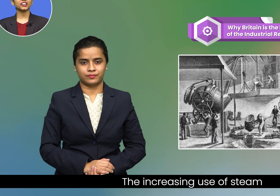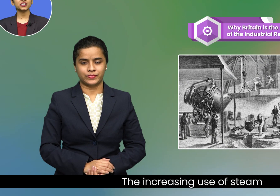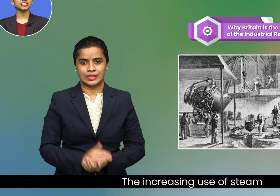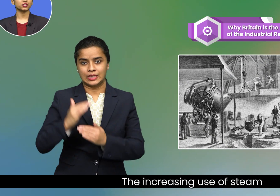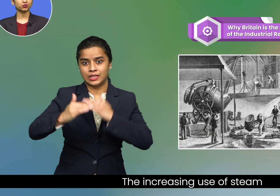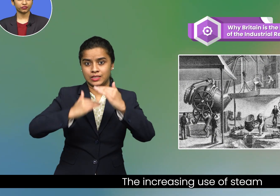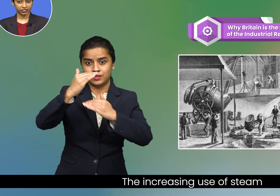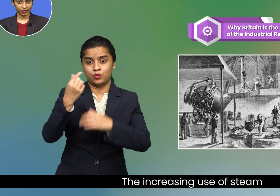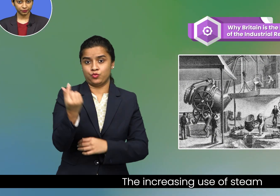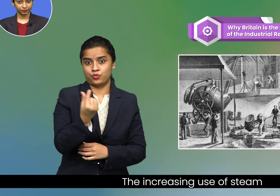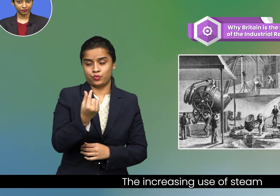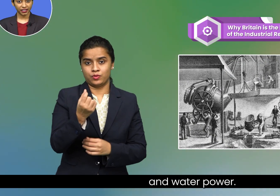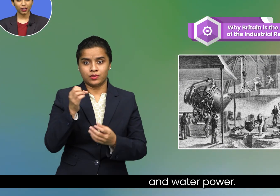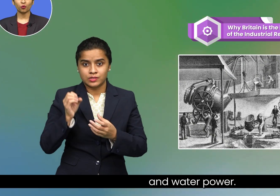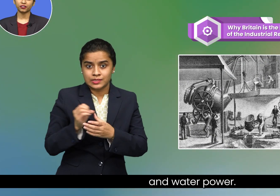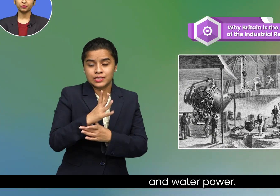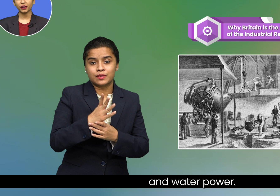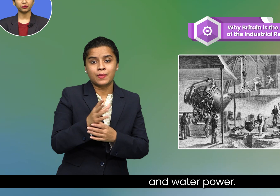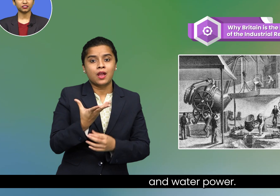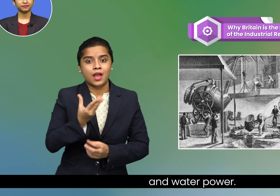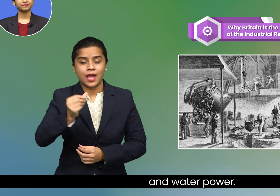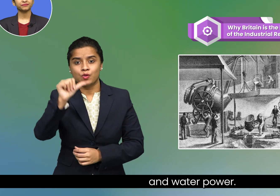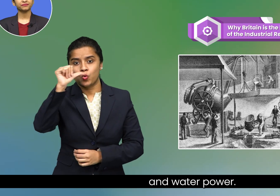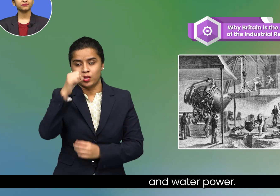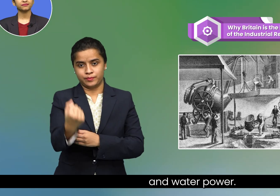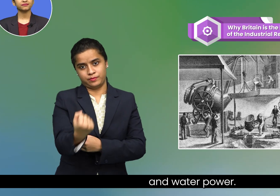The increasing use of steam and water power.